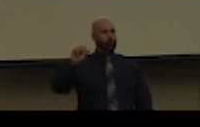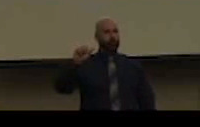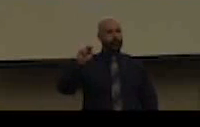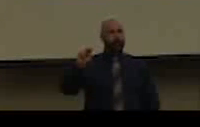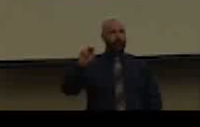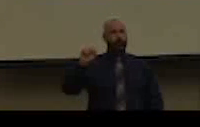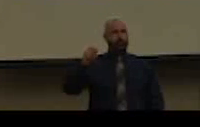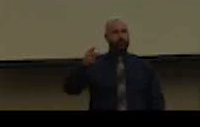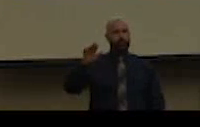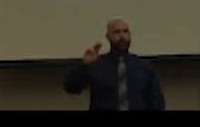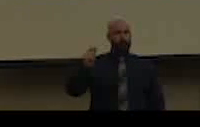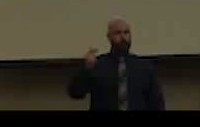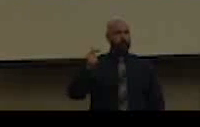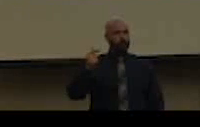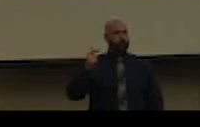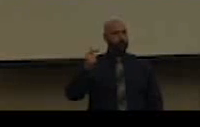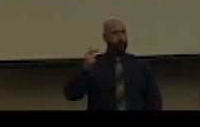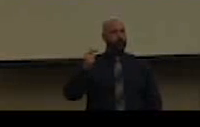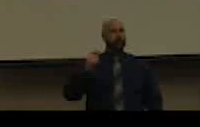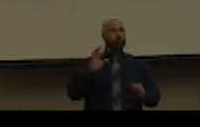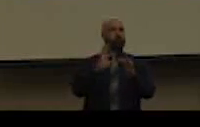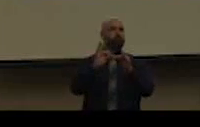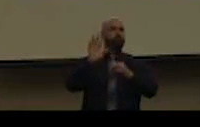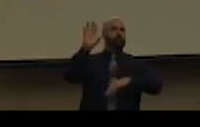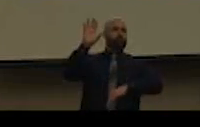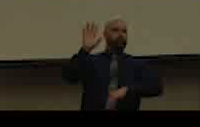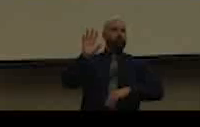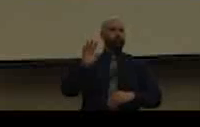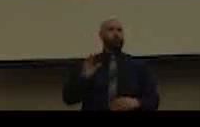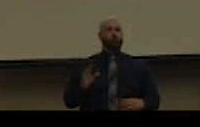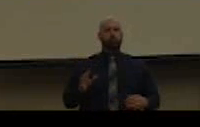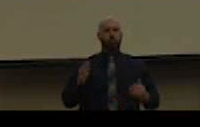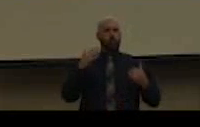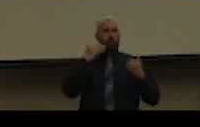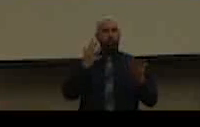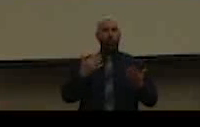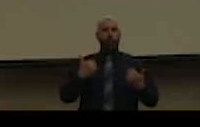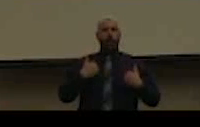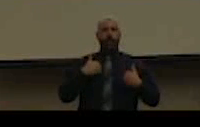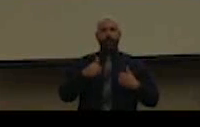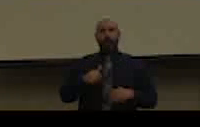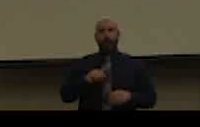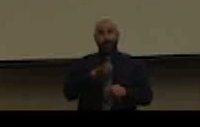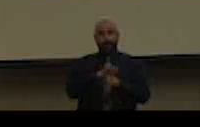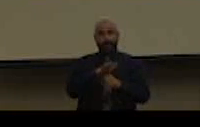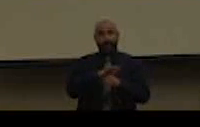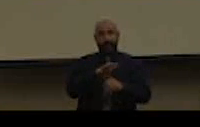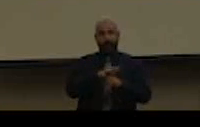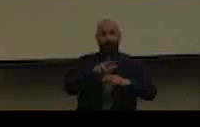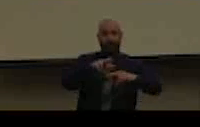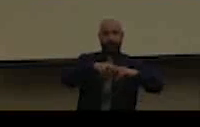not knowing if we even have enough slots to take care of all the children that we have.